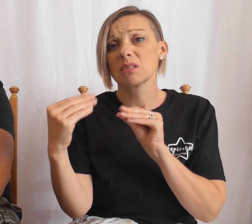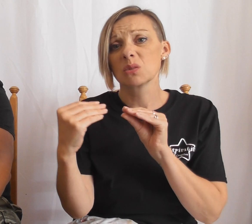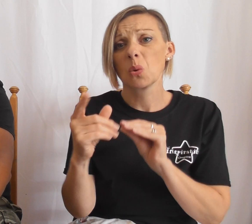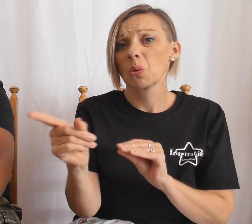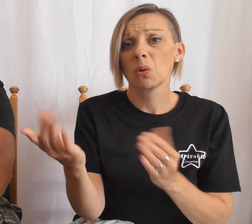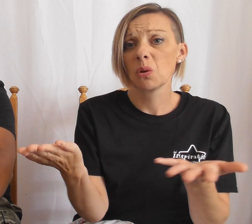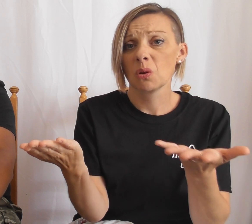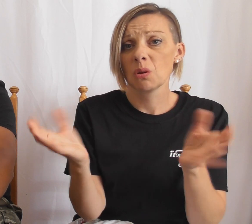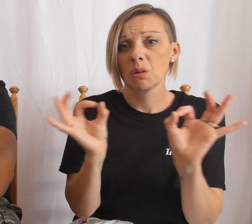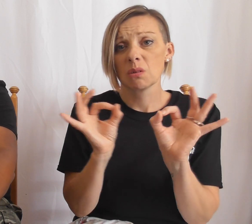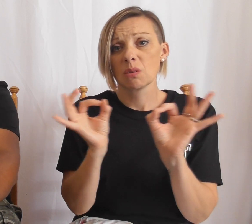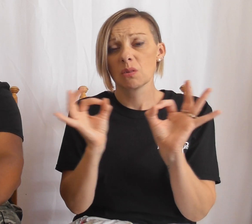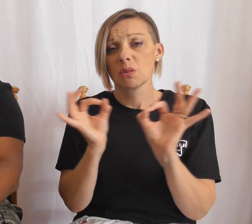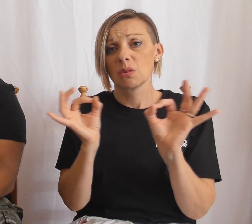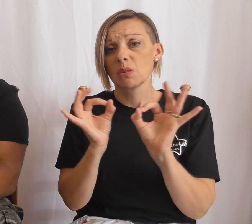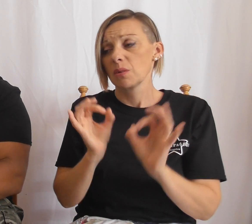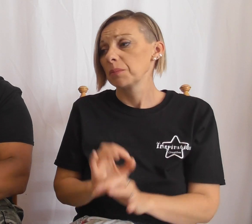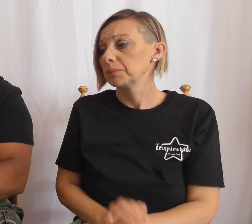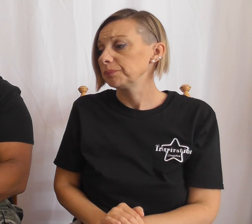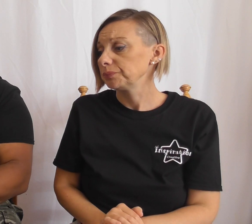is, you know.